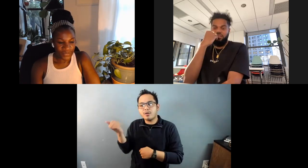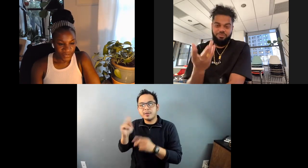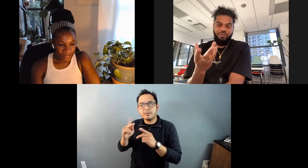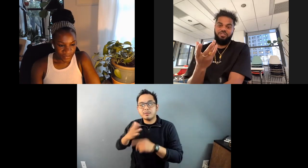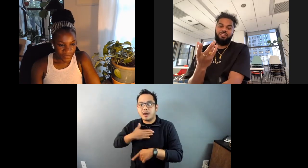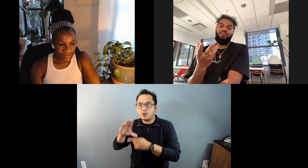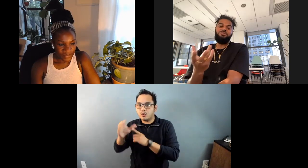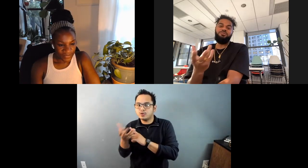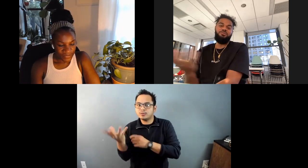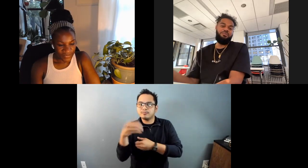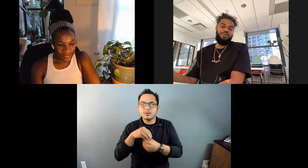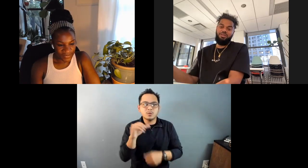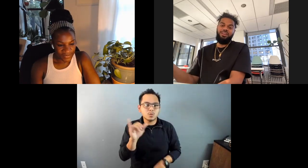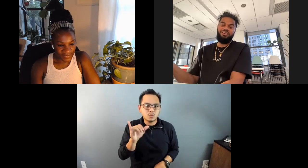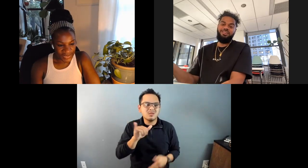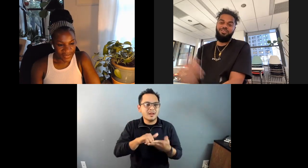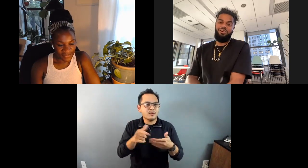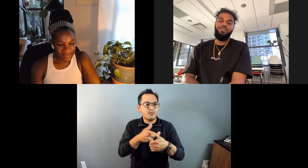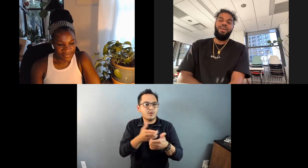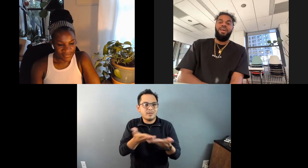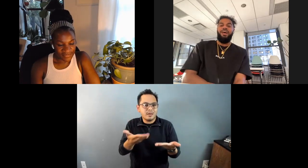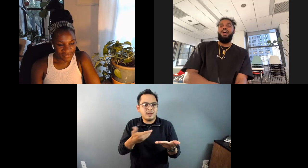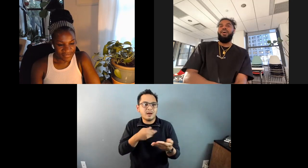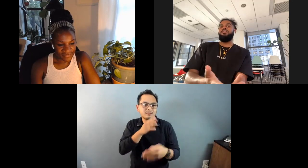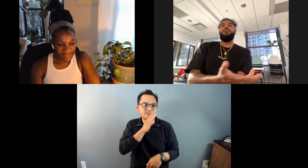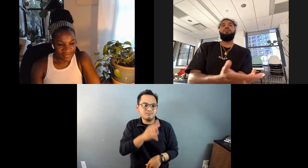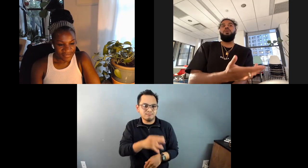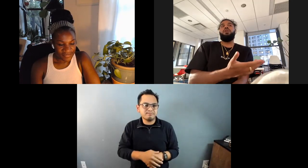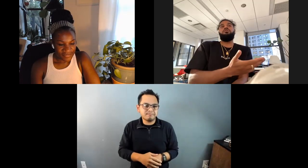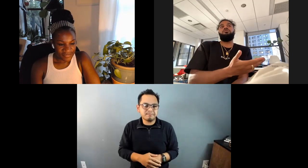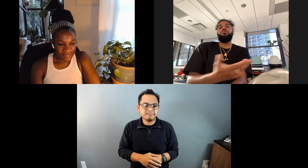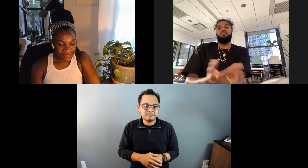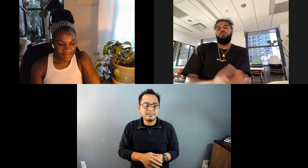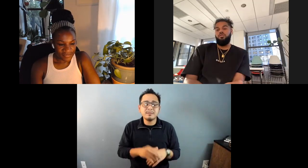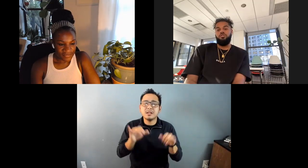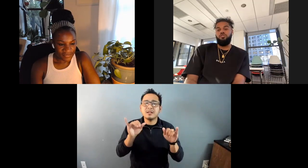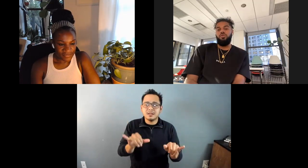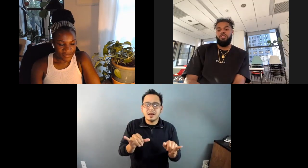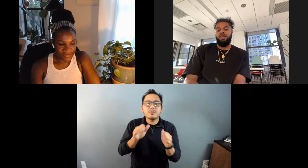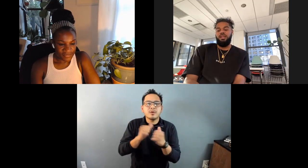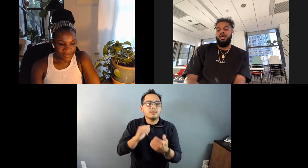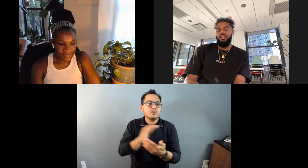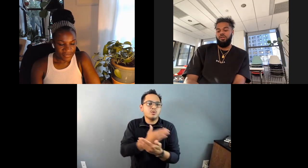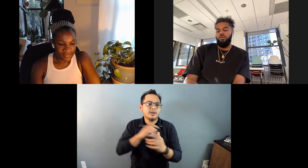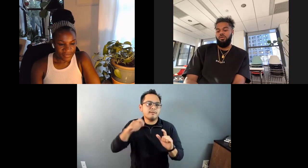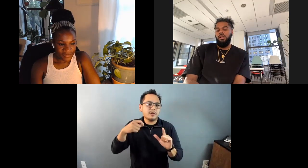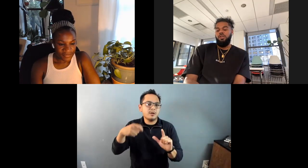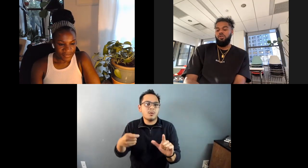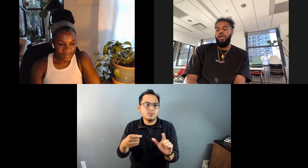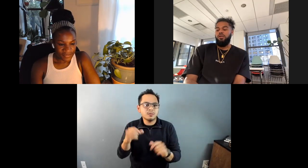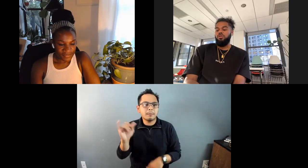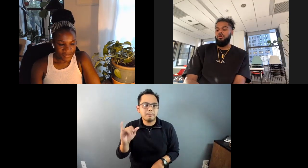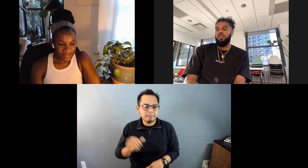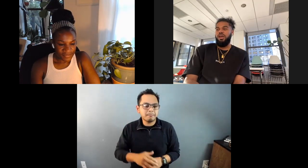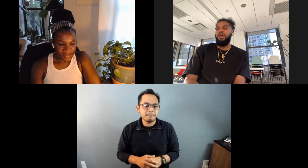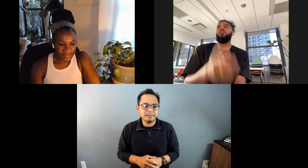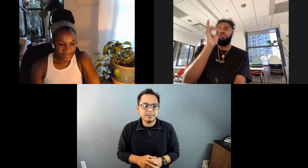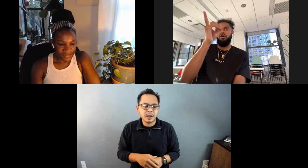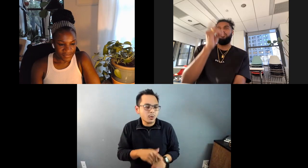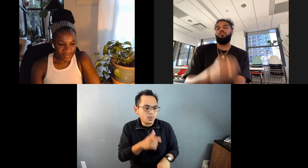because like growing up in Queens, like you're so like I was just like my social circle was pretty mixed. Like the makeup